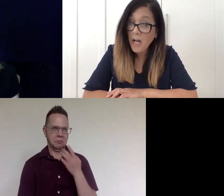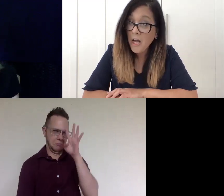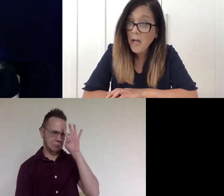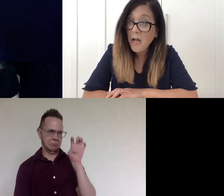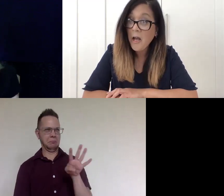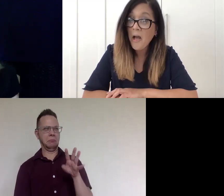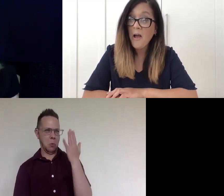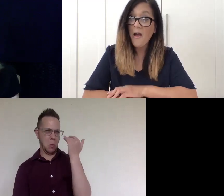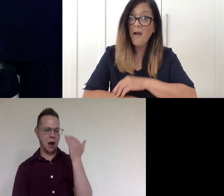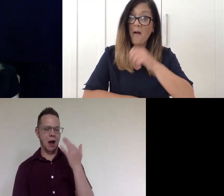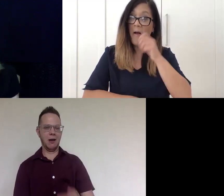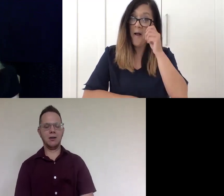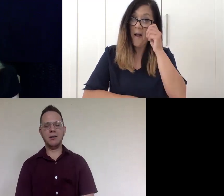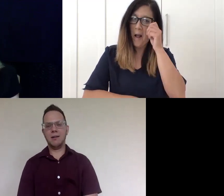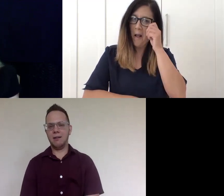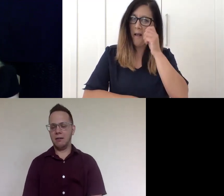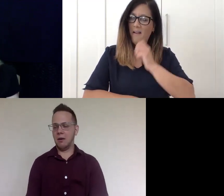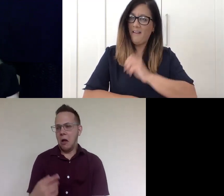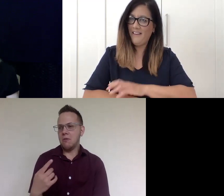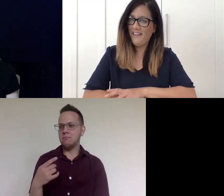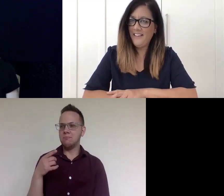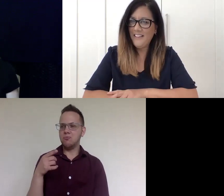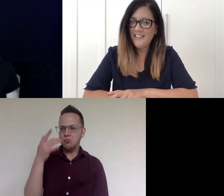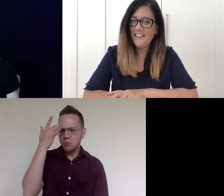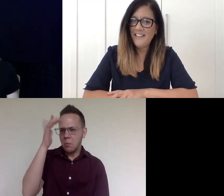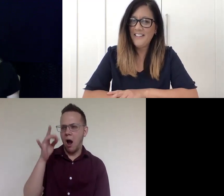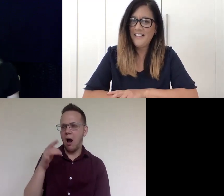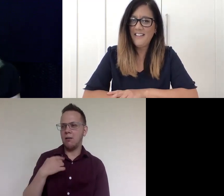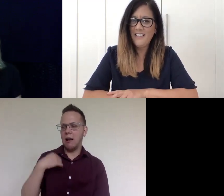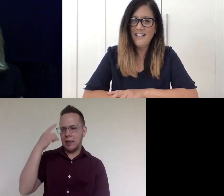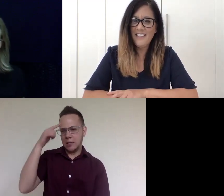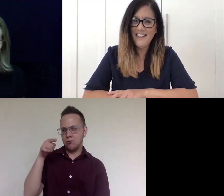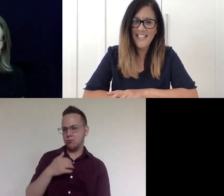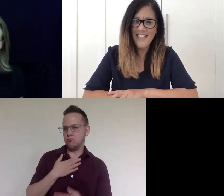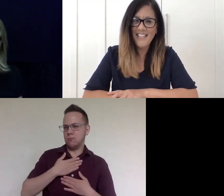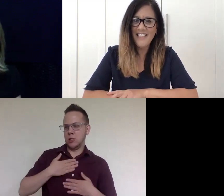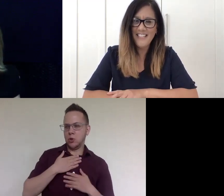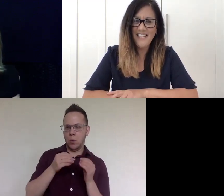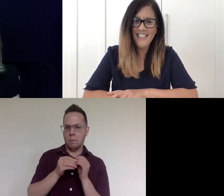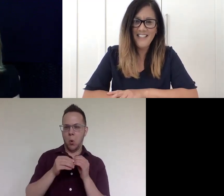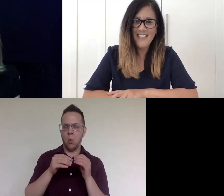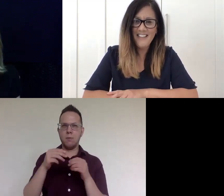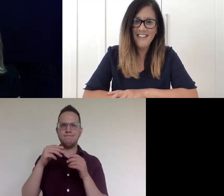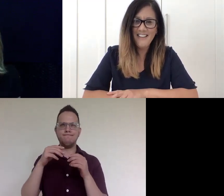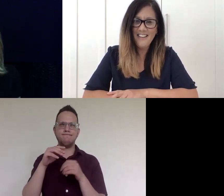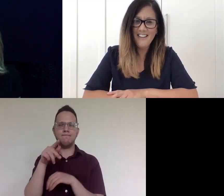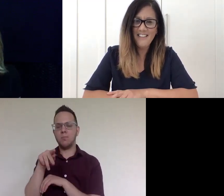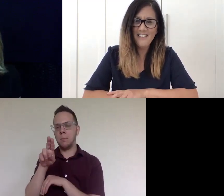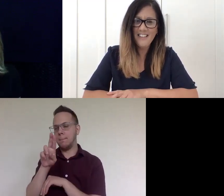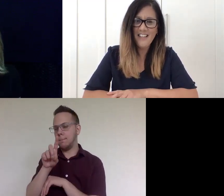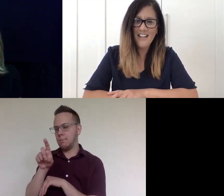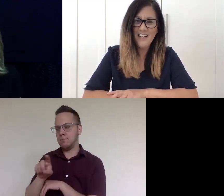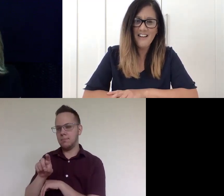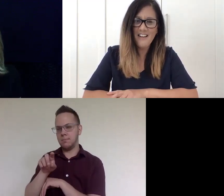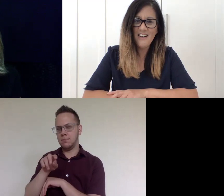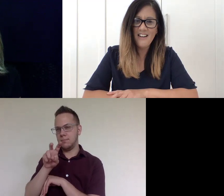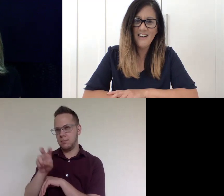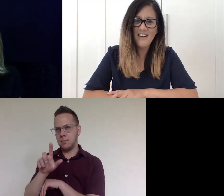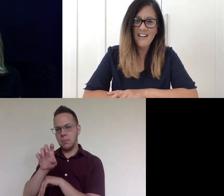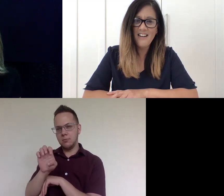you really ought to think about becoming a doctor. And I thought, really? Why? And the teacher said, well,